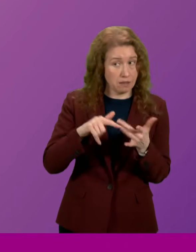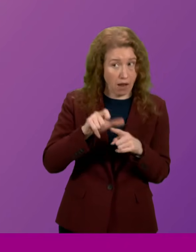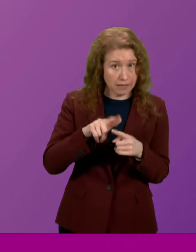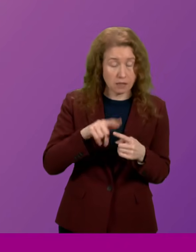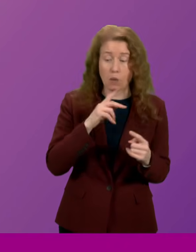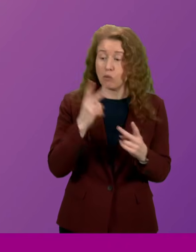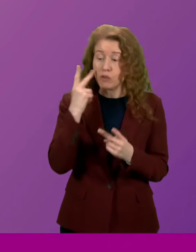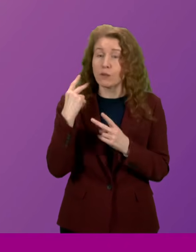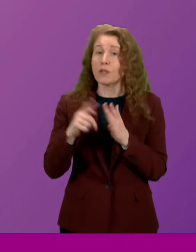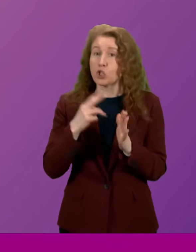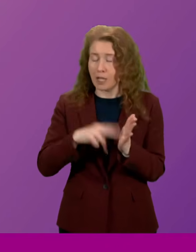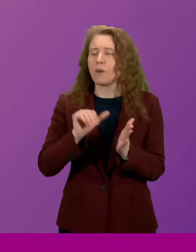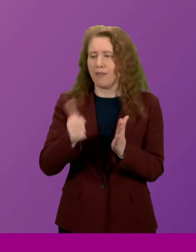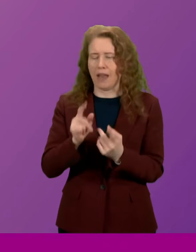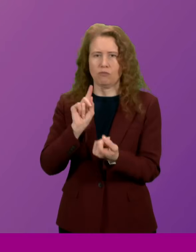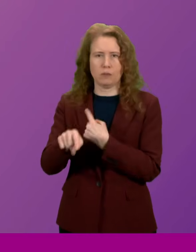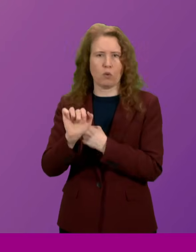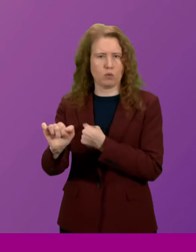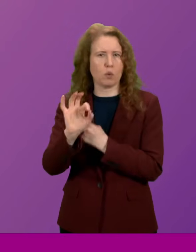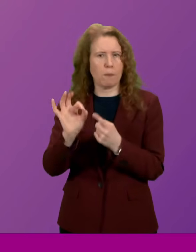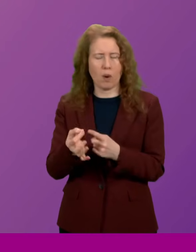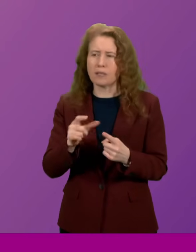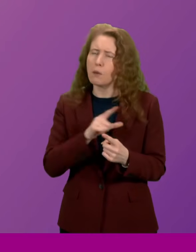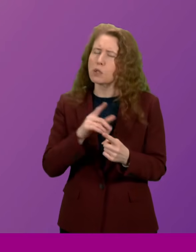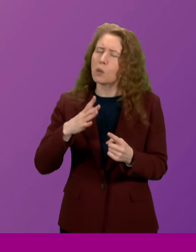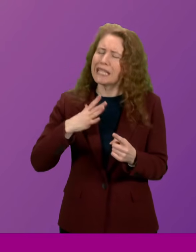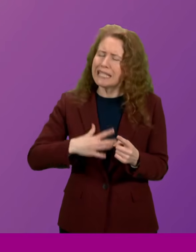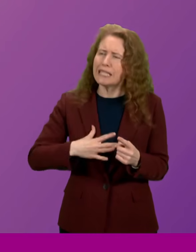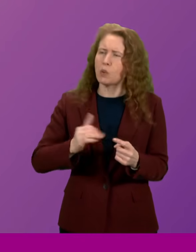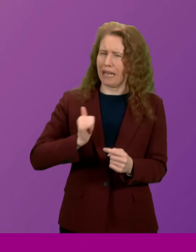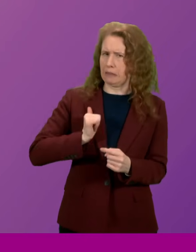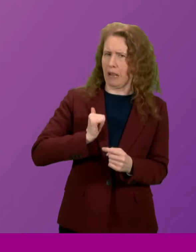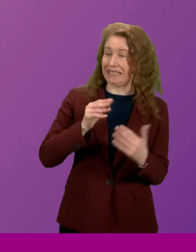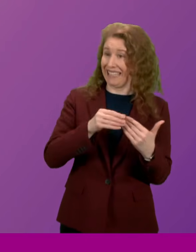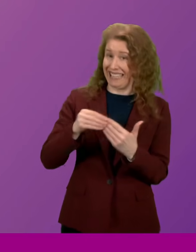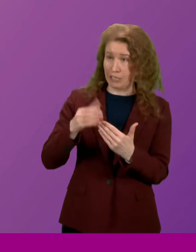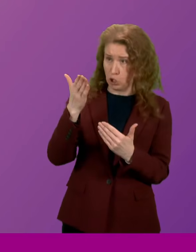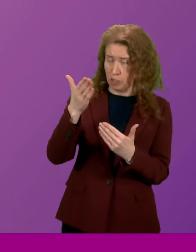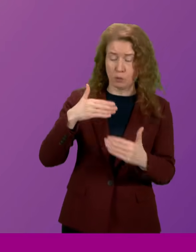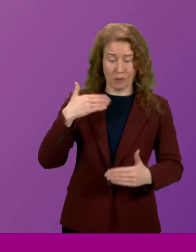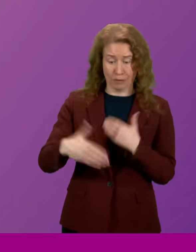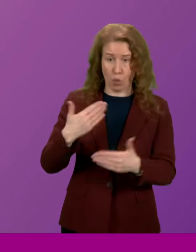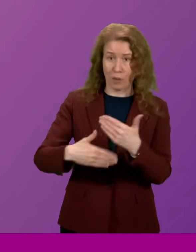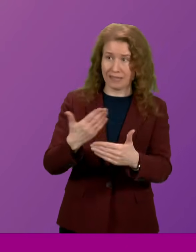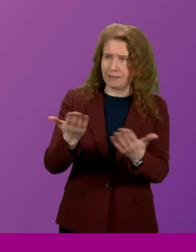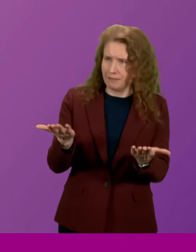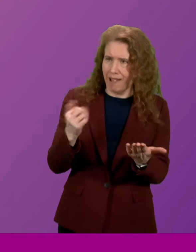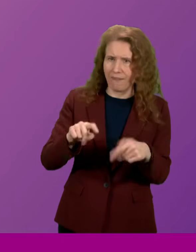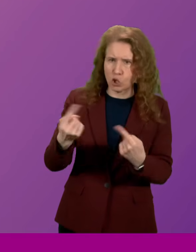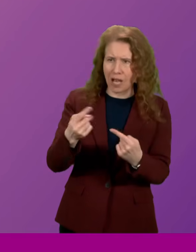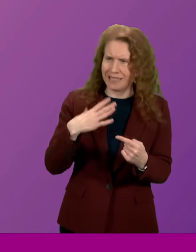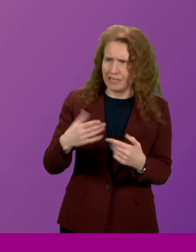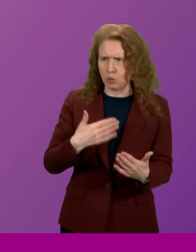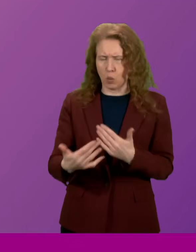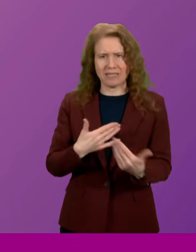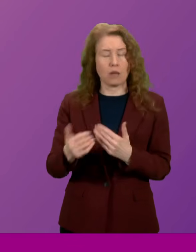he raises with me, because we need to expect the leadership of health boards to get on with meeting the challenges they've got to face. So